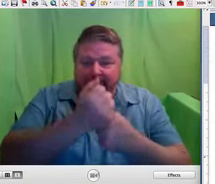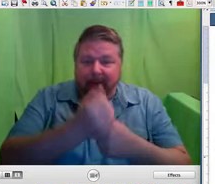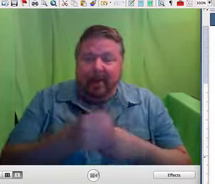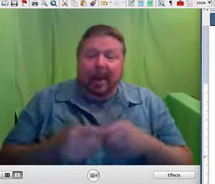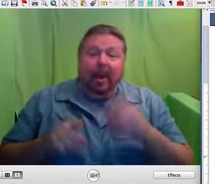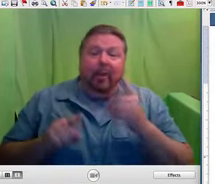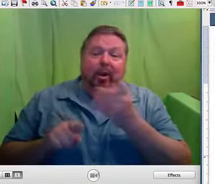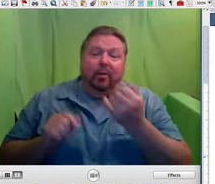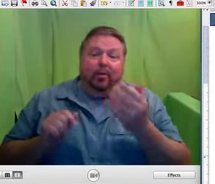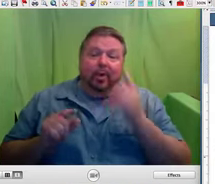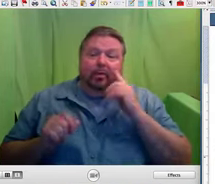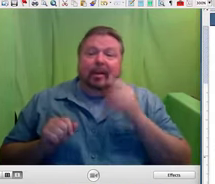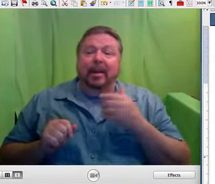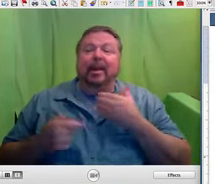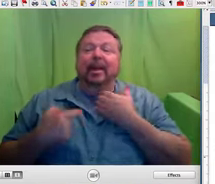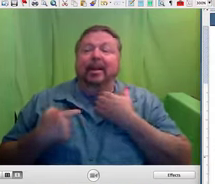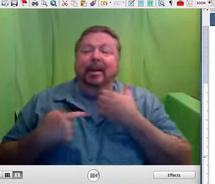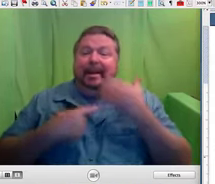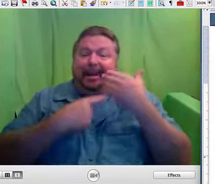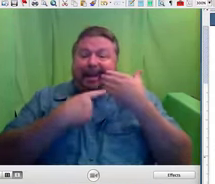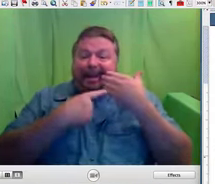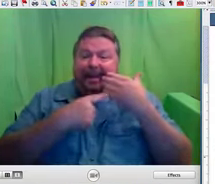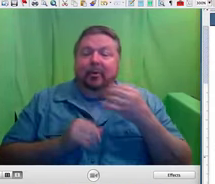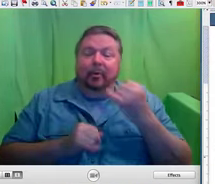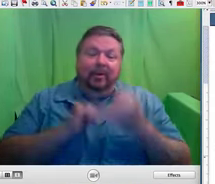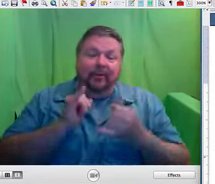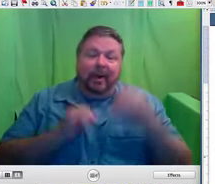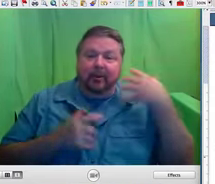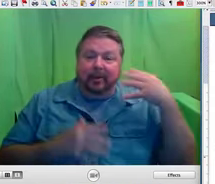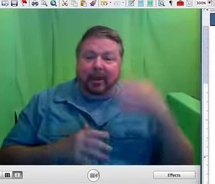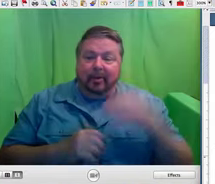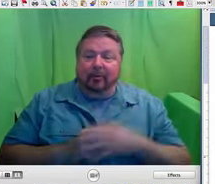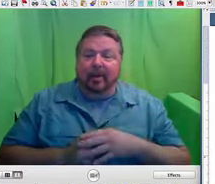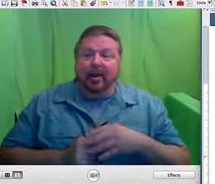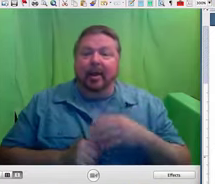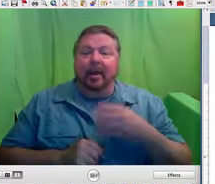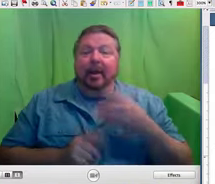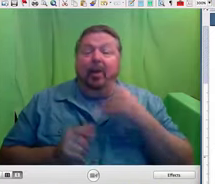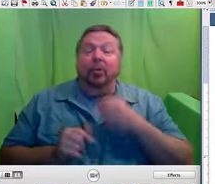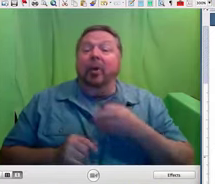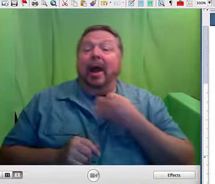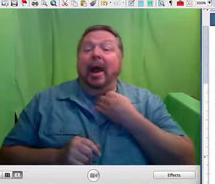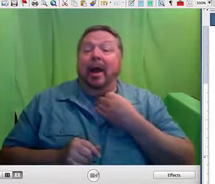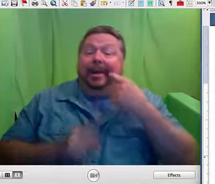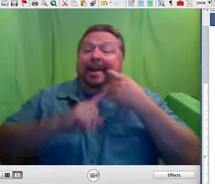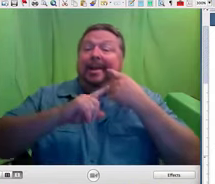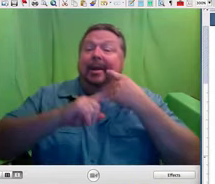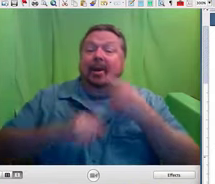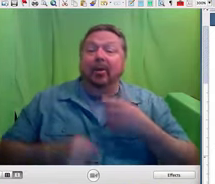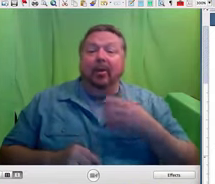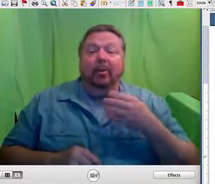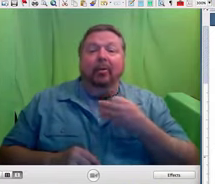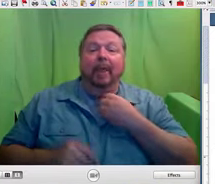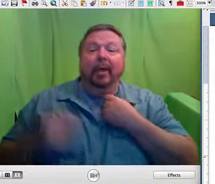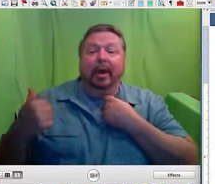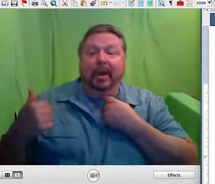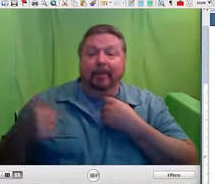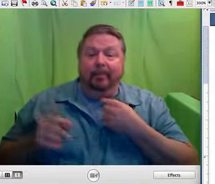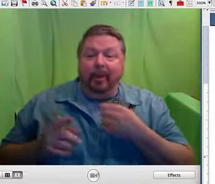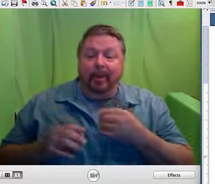reinforcement. And one other thing is the I and the E when it's the final sound. You have a, are you happy or are you